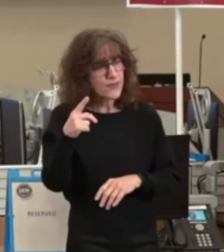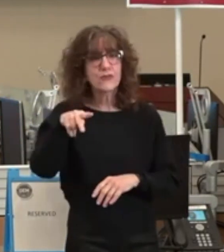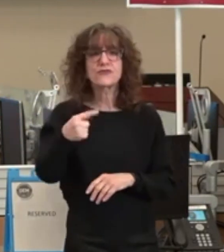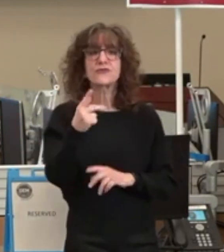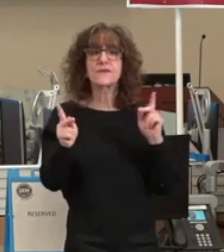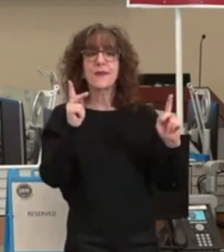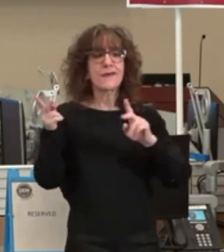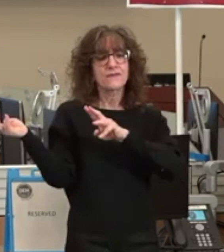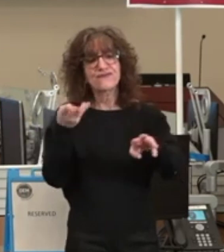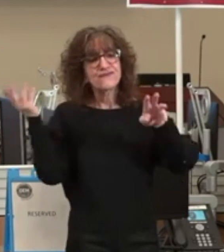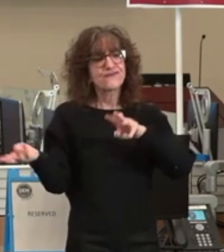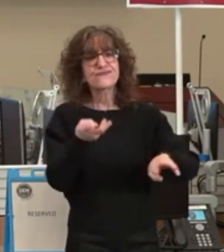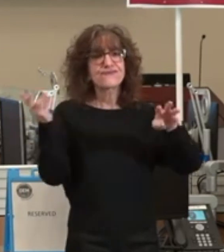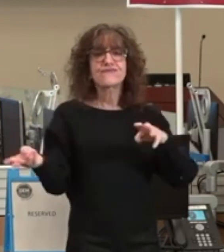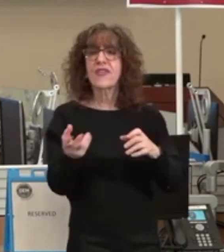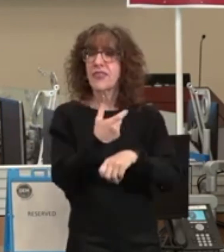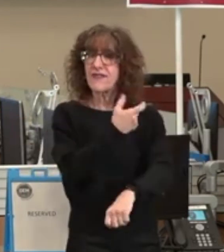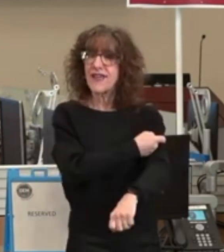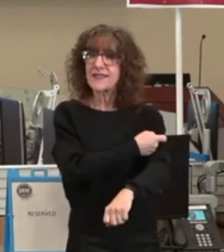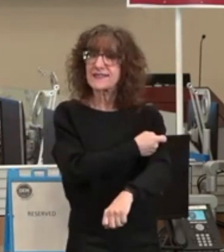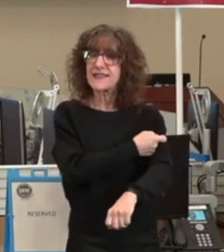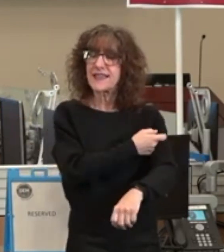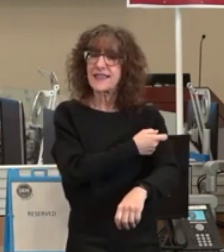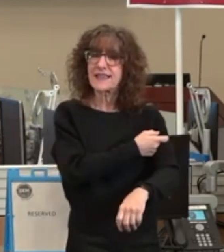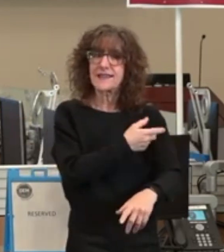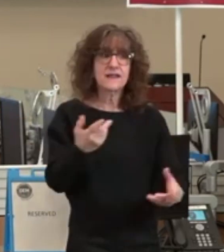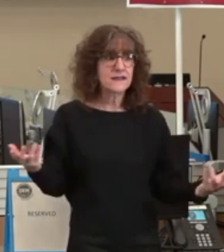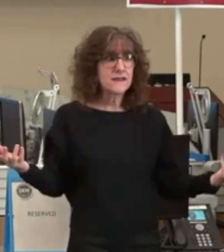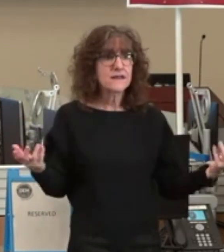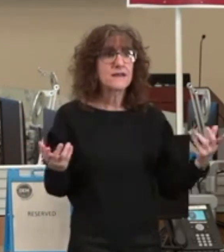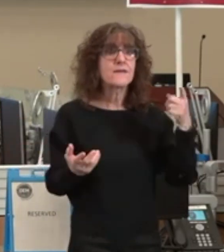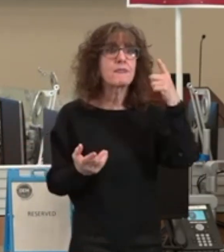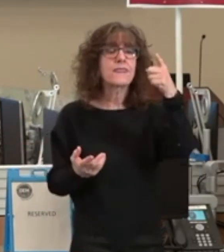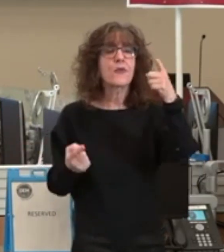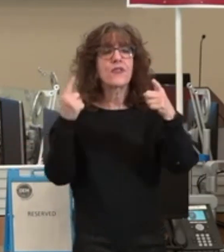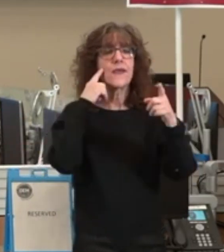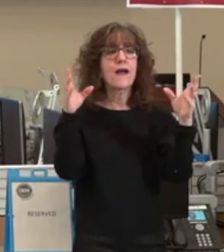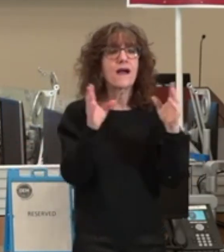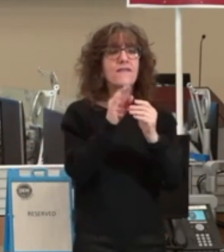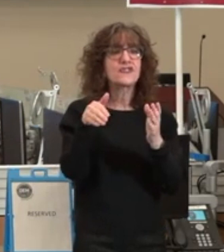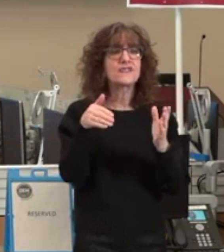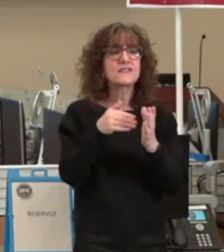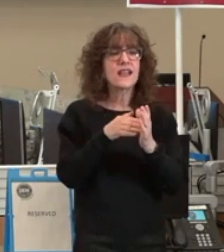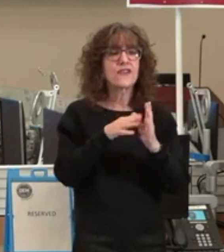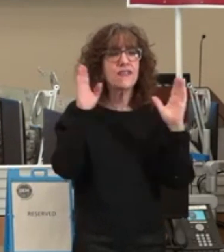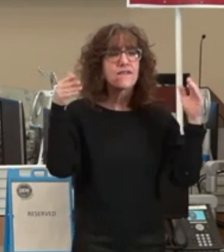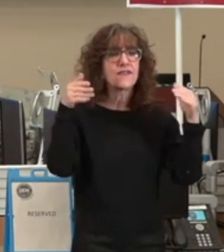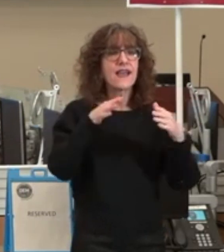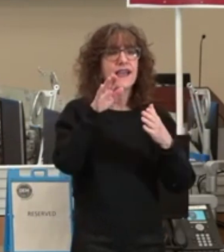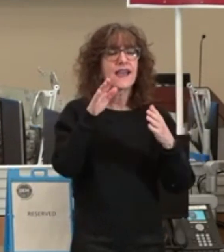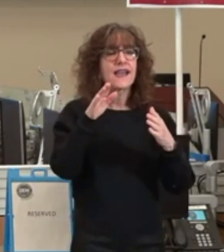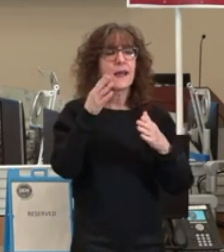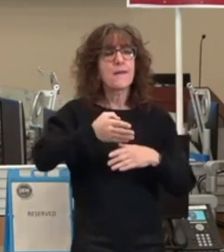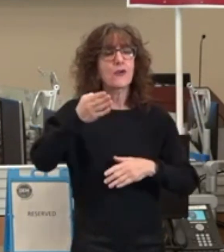can go to that site and get the vaccine and have the rest of it go through the rest of the state. What do you think of the convention center approach where they're targeting, the convention center